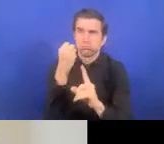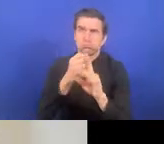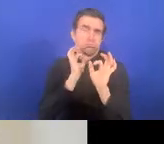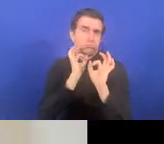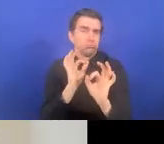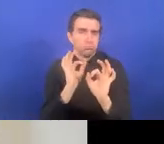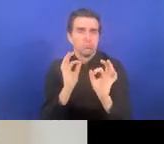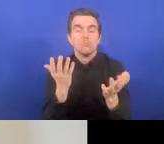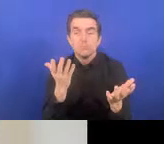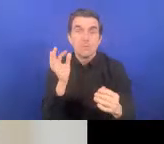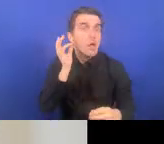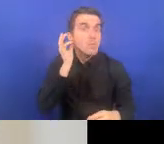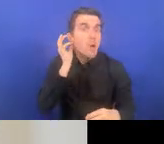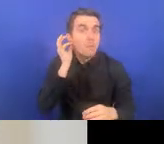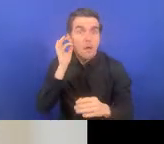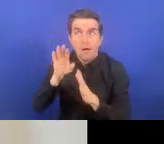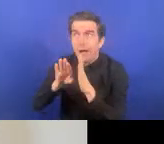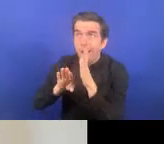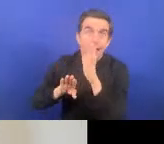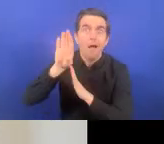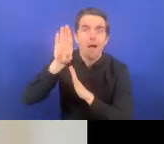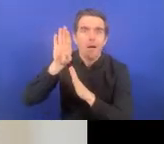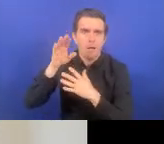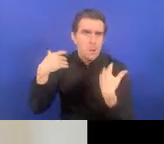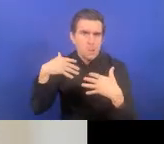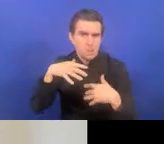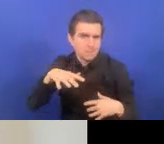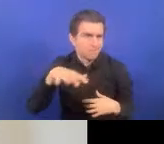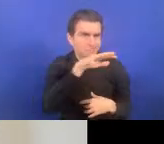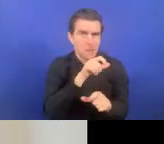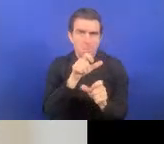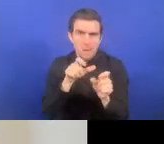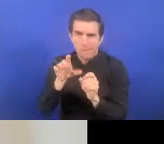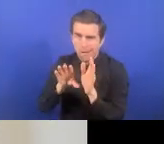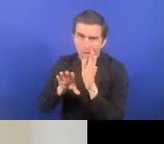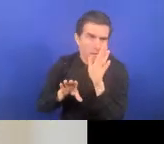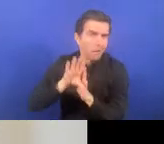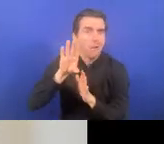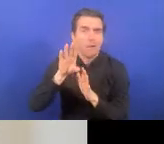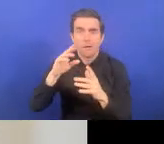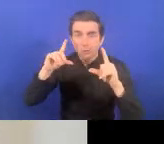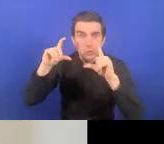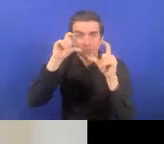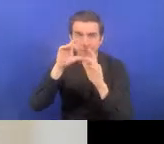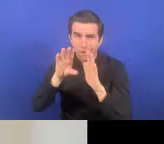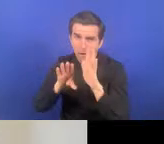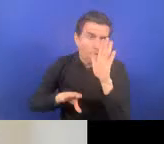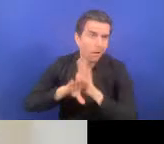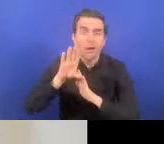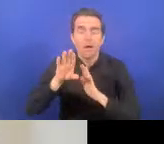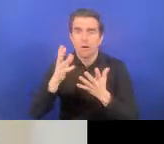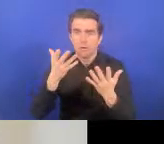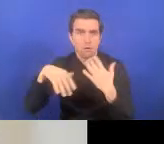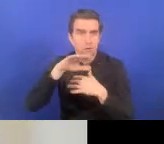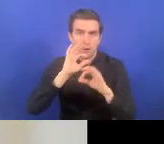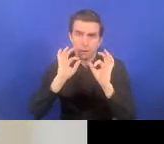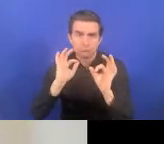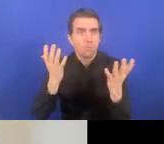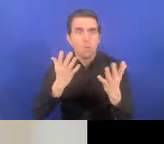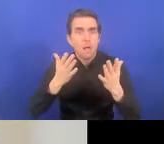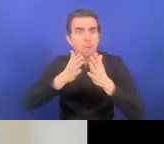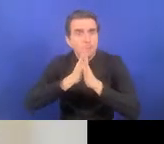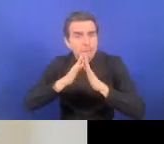flourishes as a tool for peace, preserving cultures, and economic empowerment. I would like to warmly